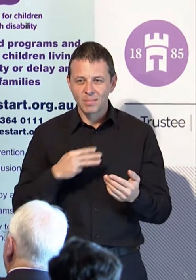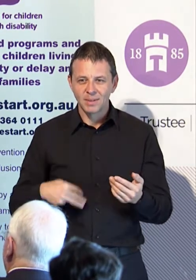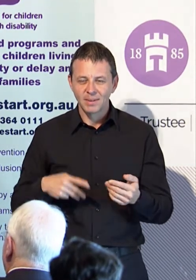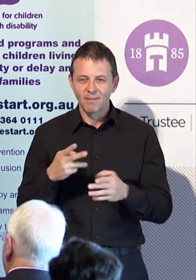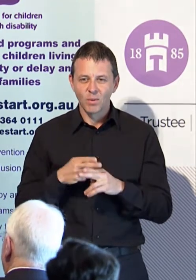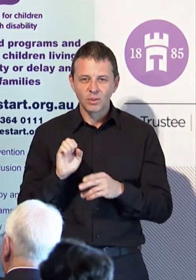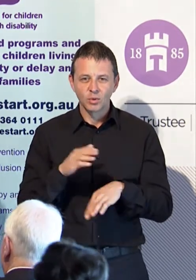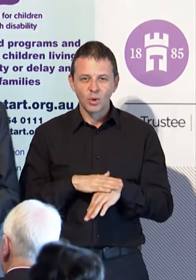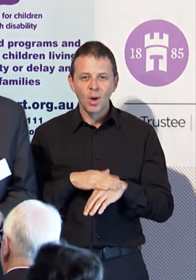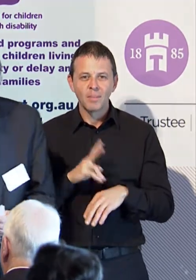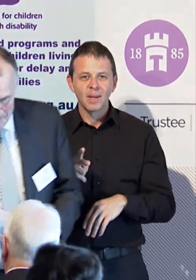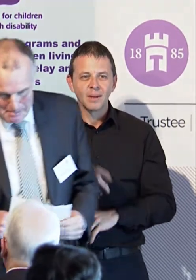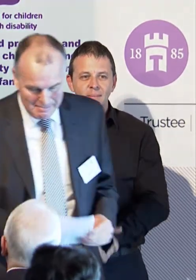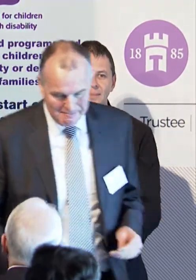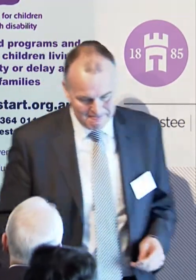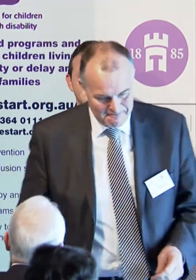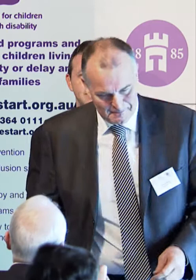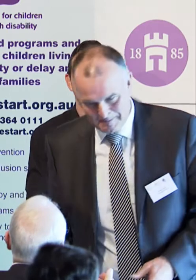morning.